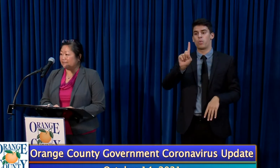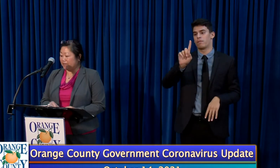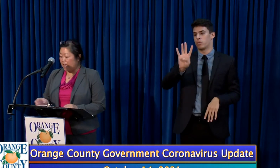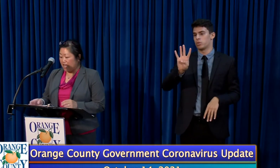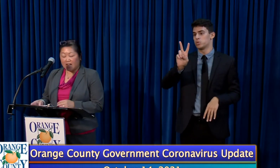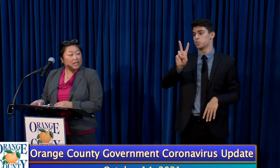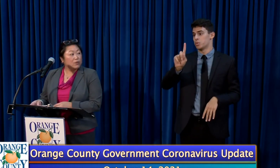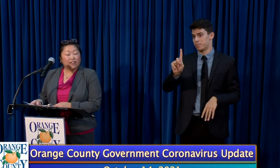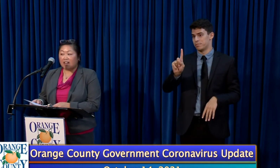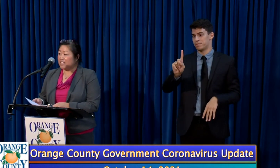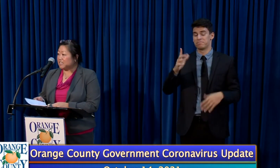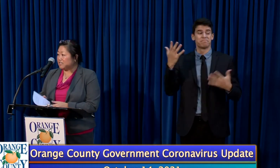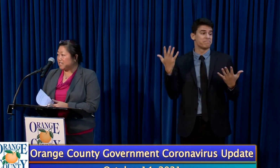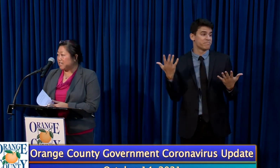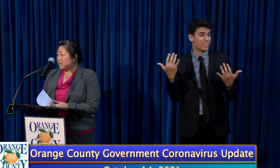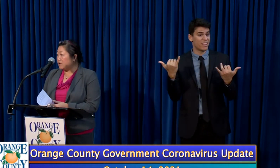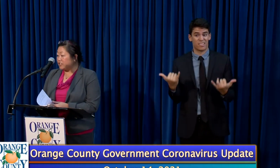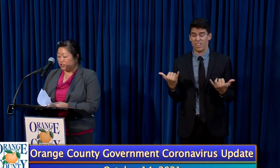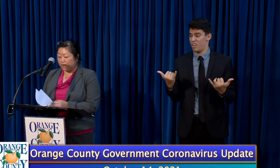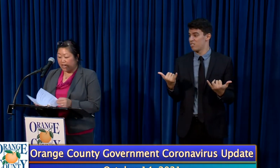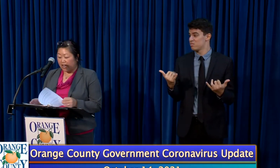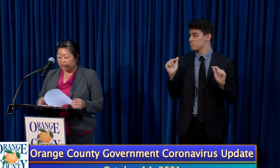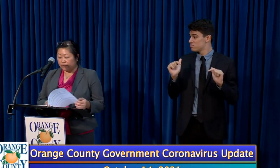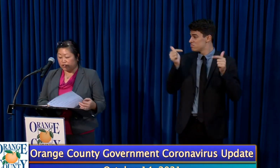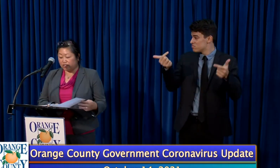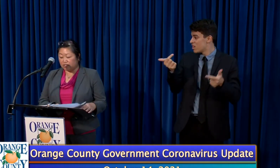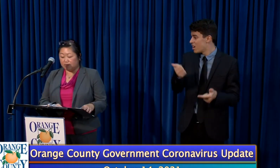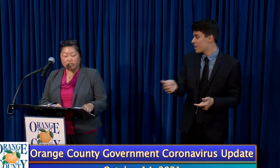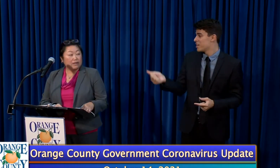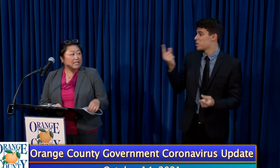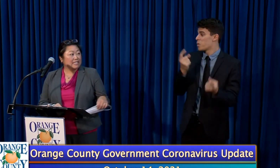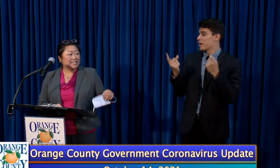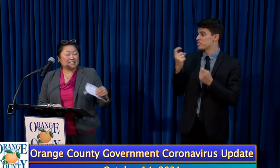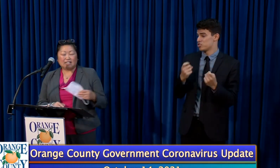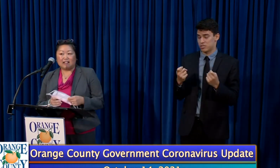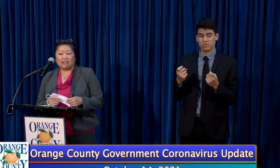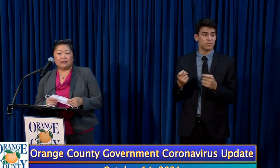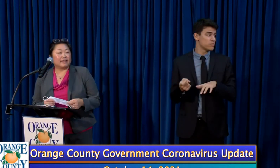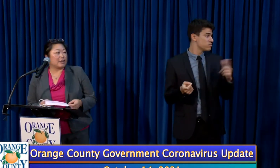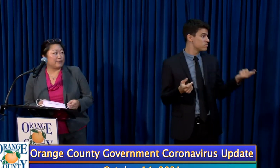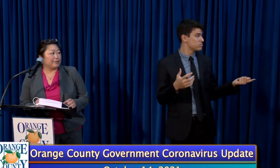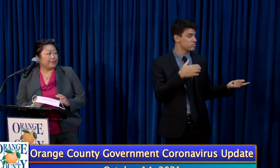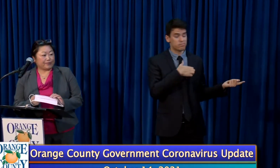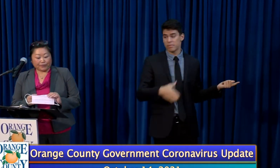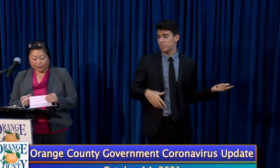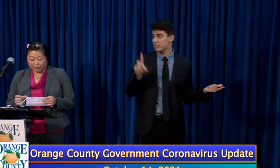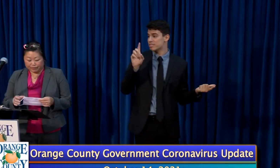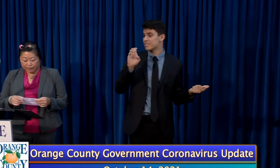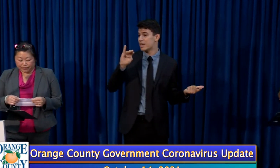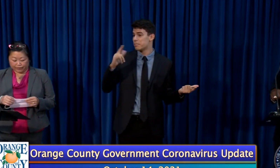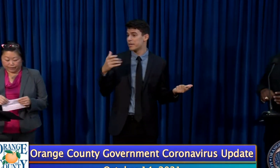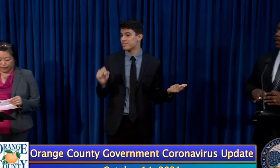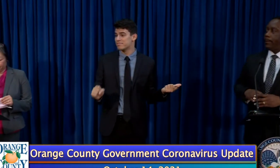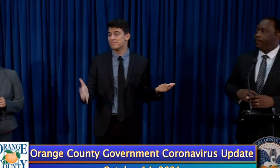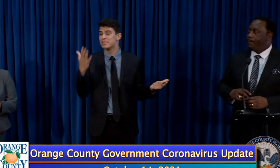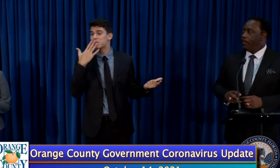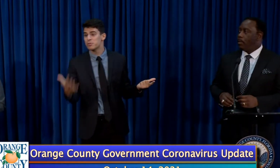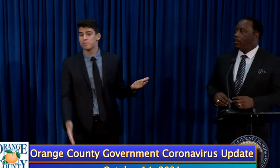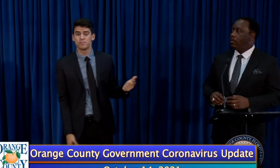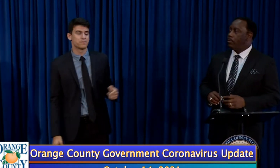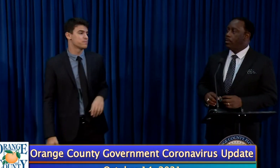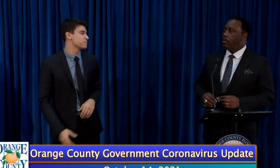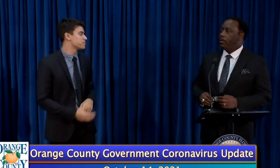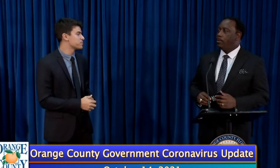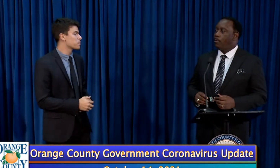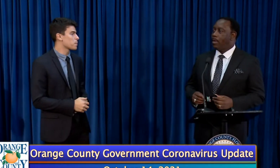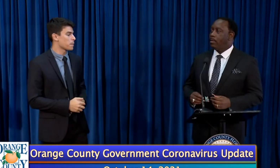407-858-1421. And with that, I'll take any questions you might have and return it to Mayor Demings. Thank you. All right. I